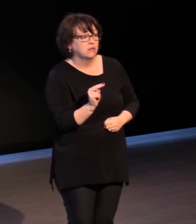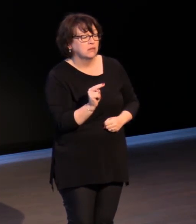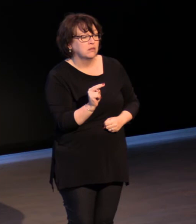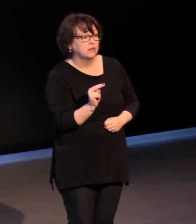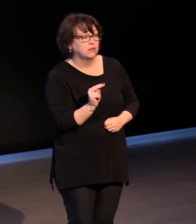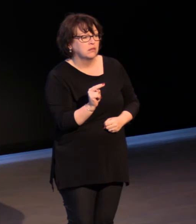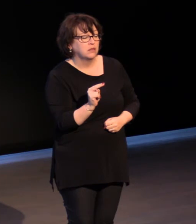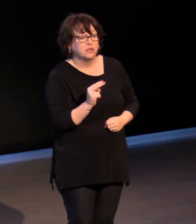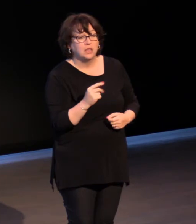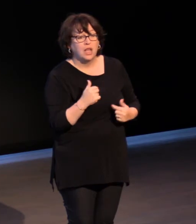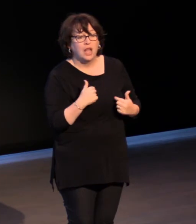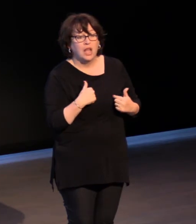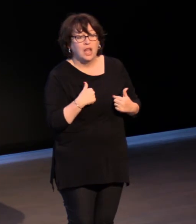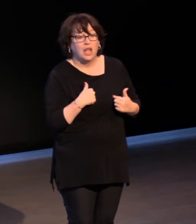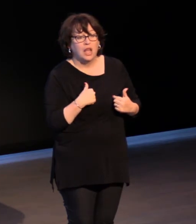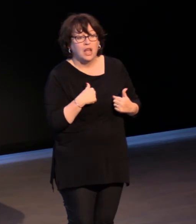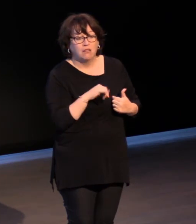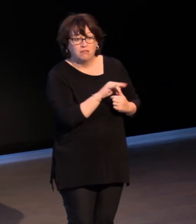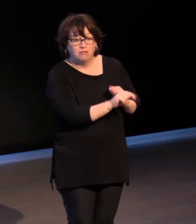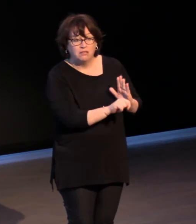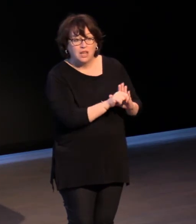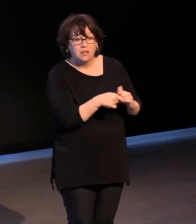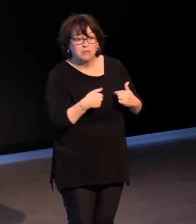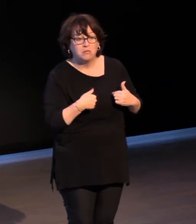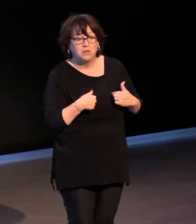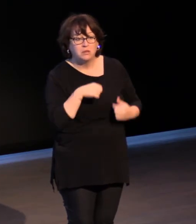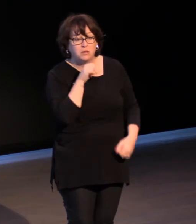And I was just 7 years old.